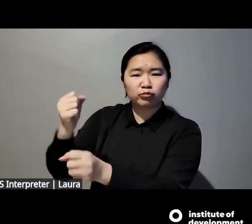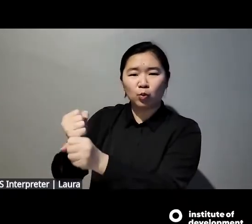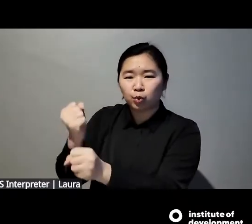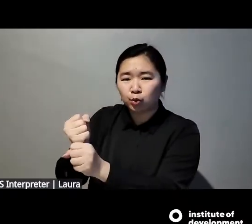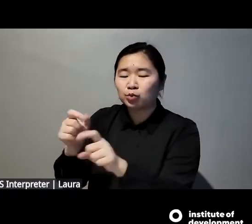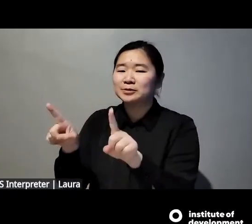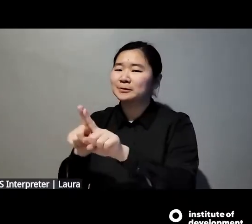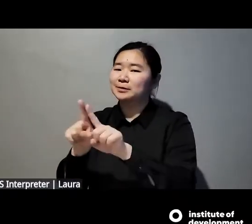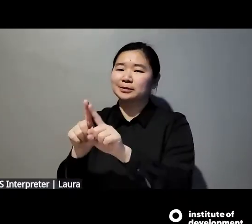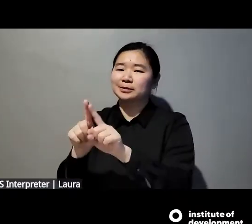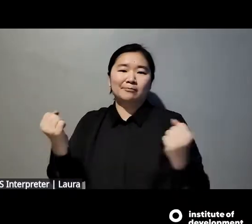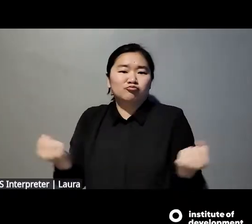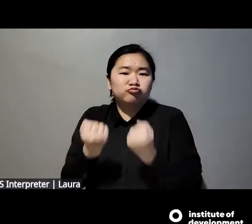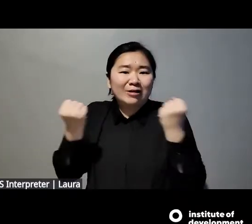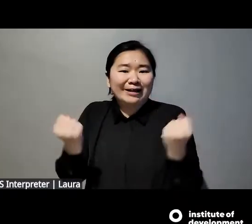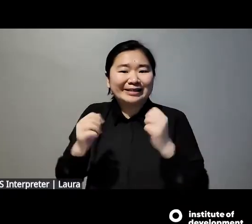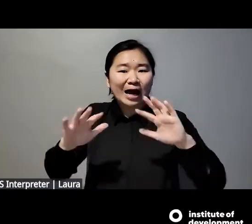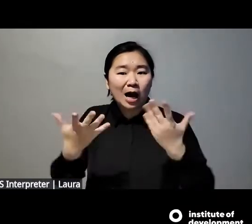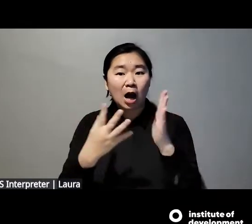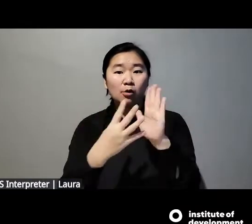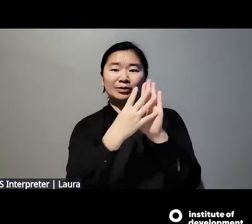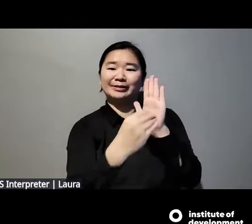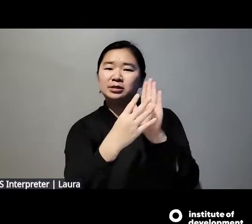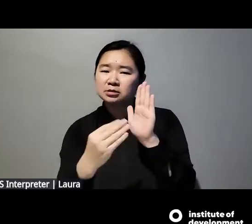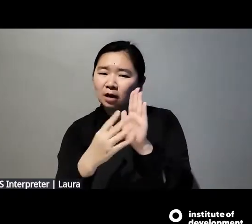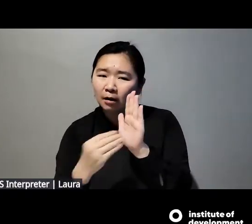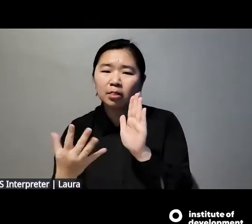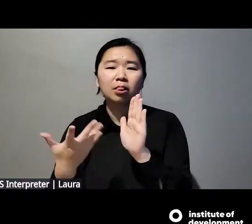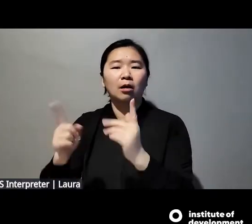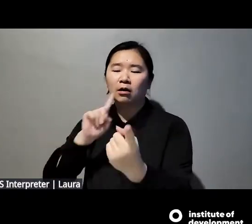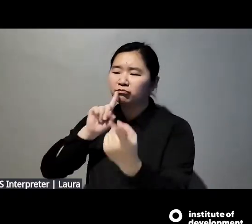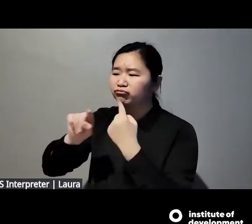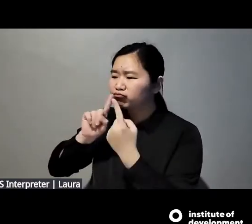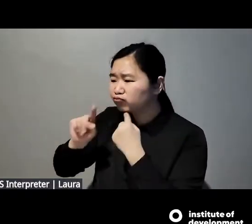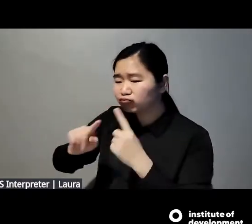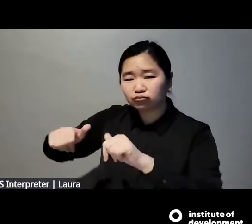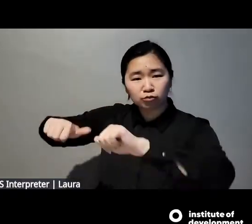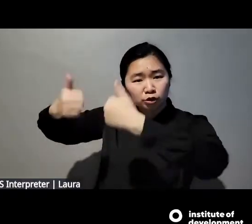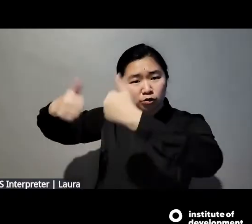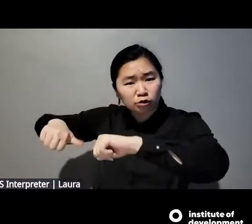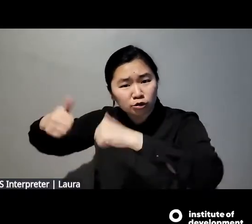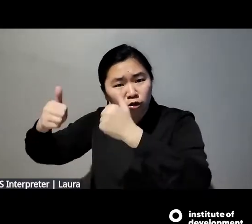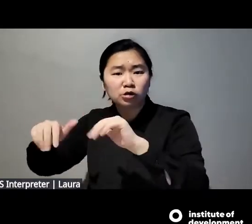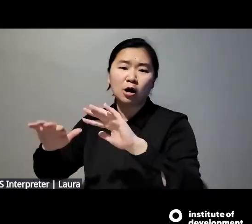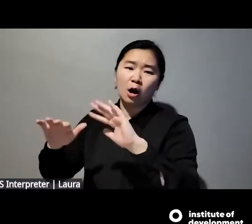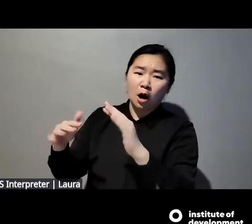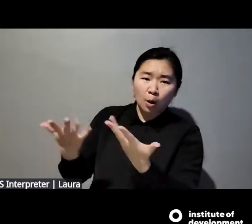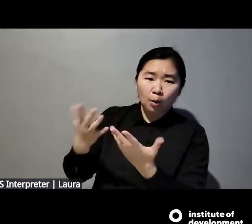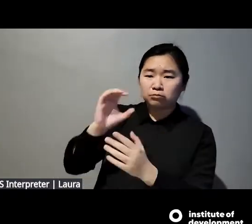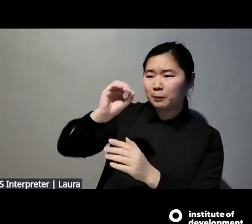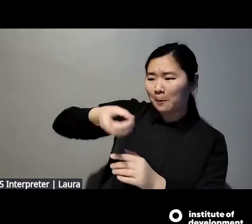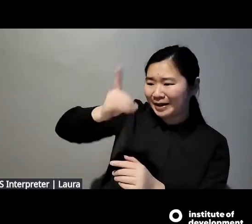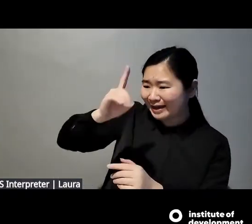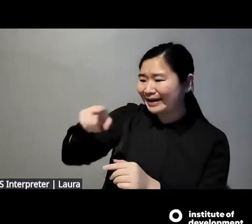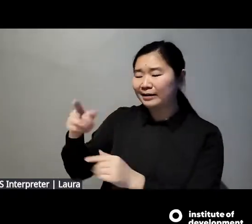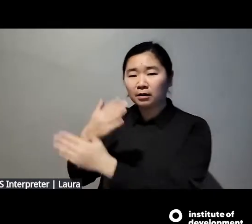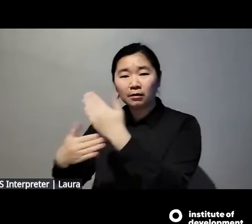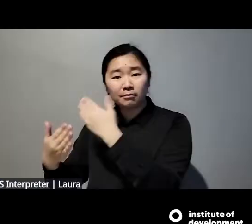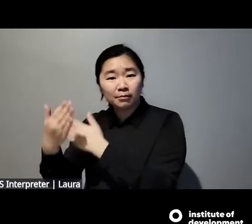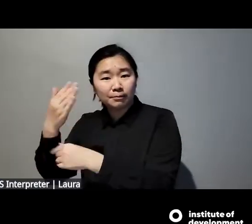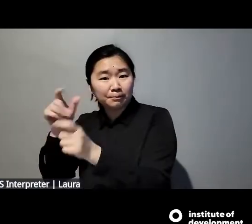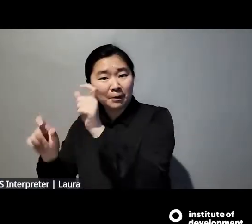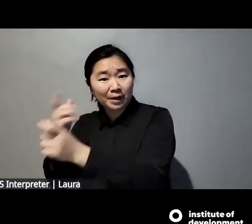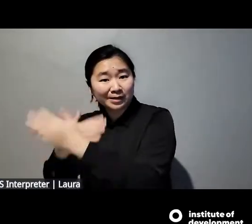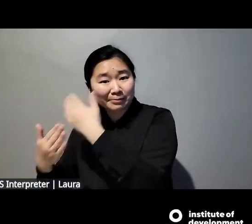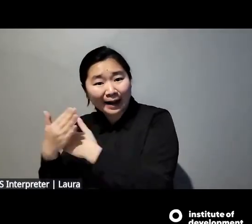not fall under donor safeguarding requirements. And we ultimately devolved decision-making on